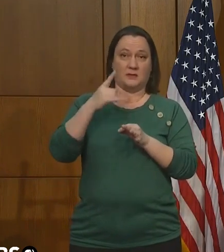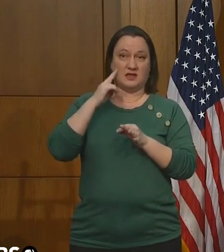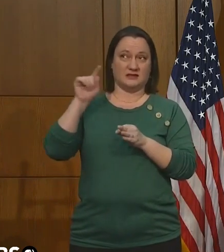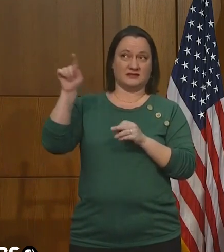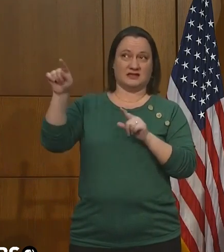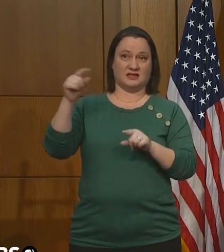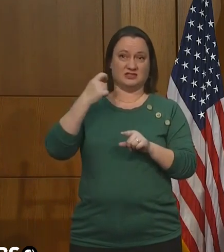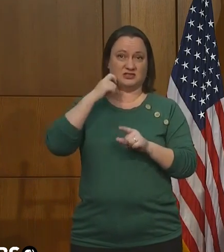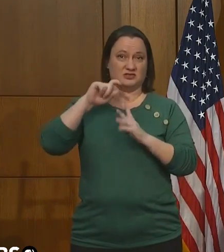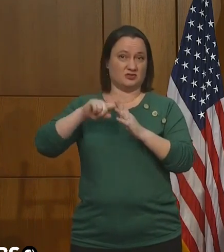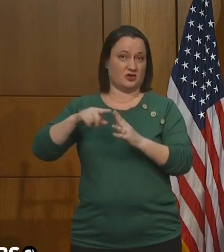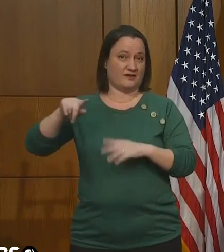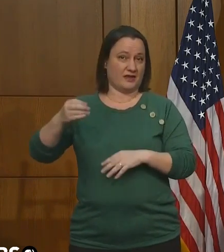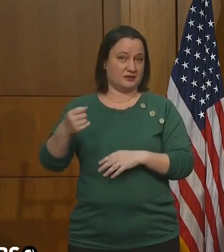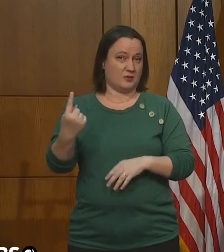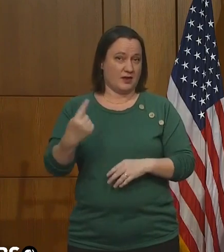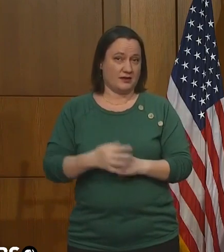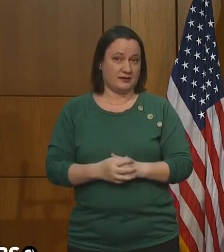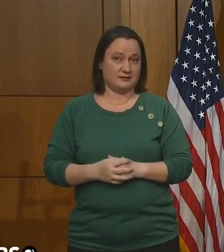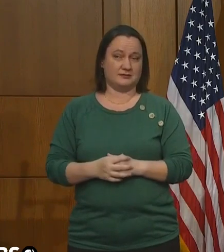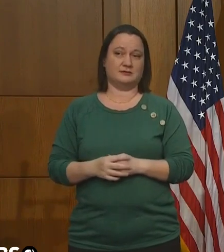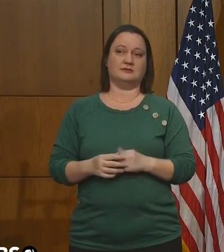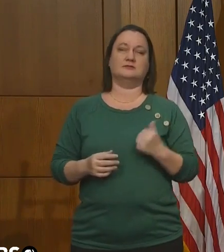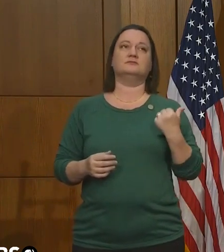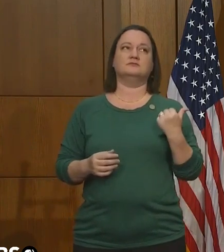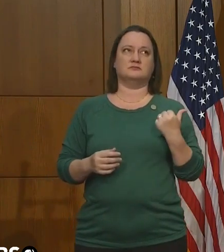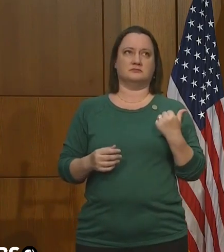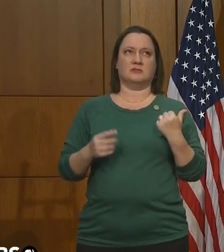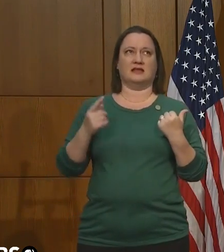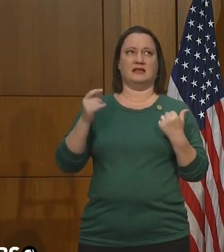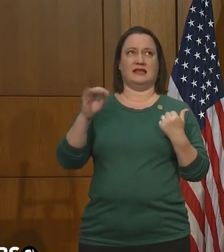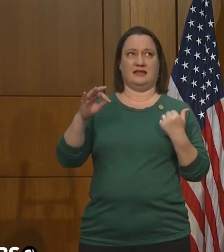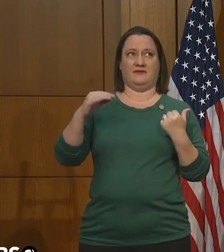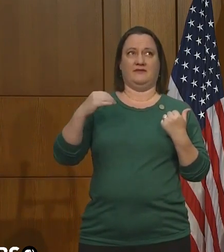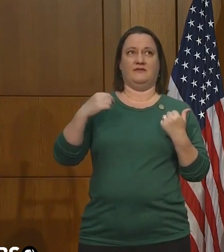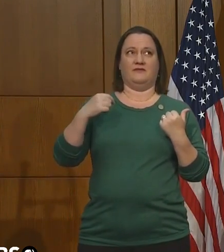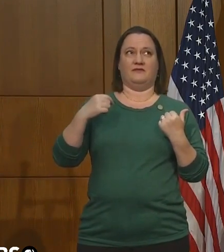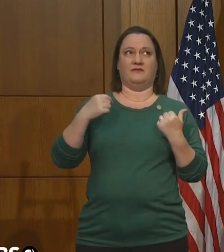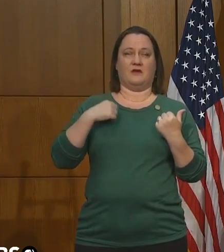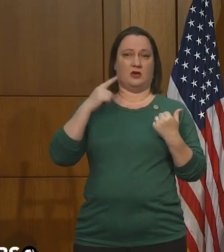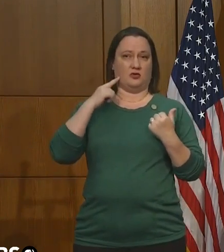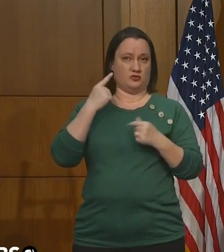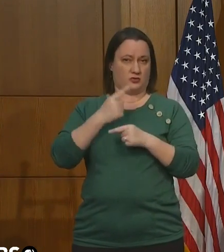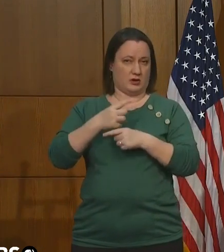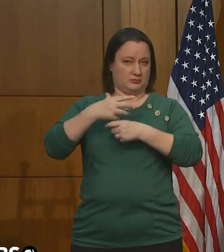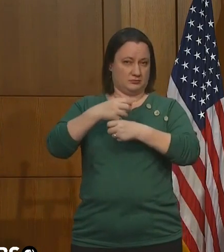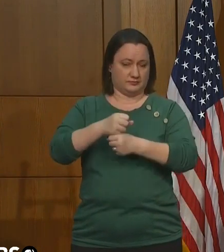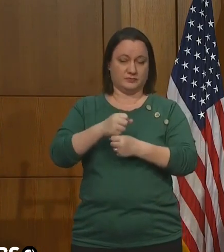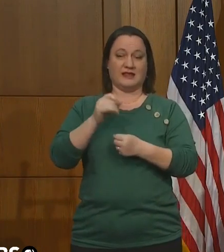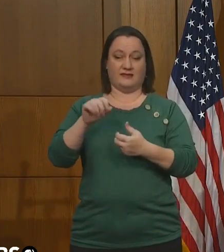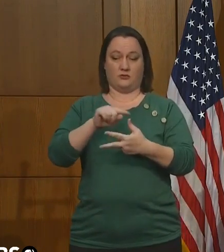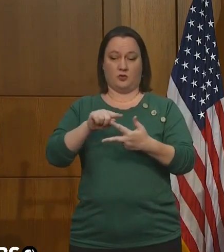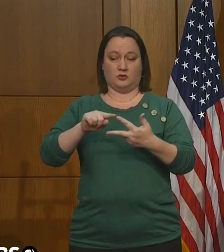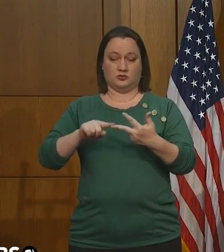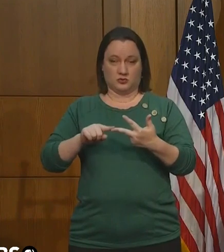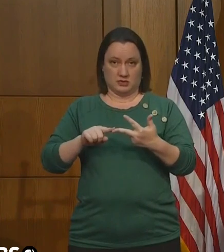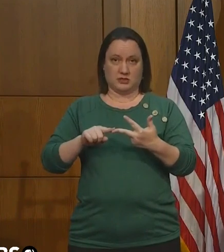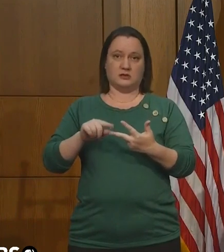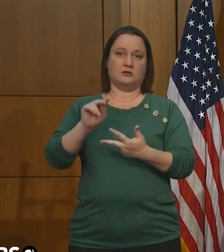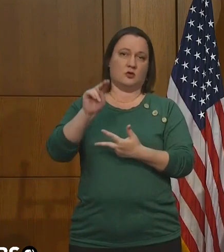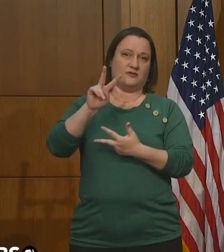heard it correctly, if Northern Virginia and Accomack County on the Eastern Shore and the city of Richmond had not asked for